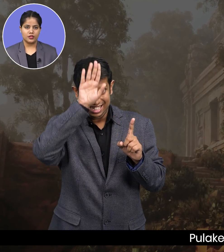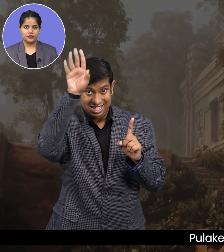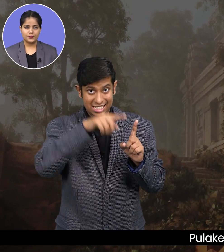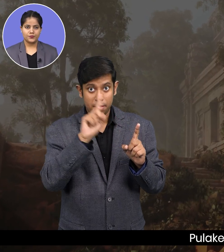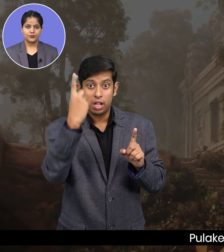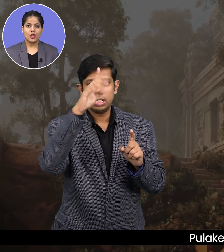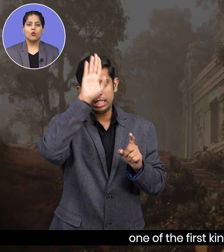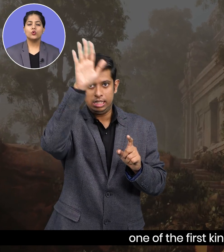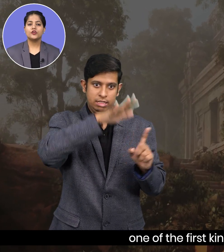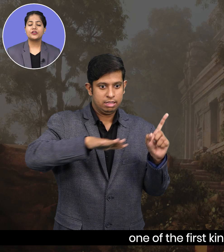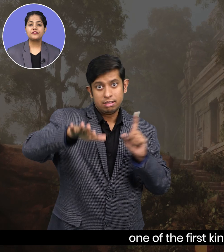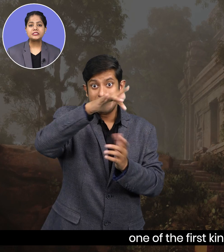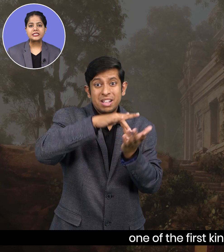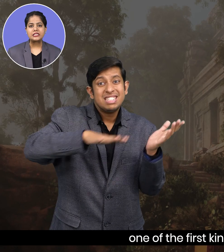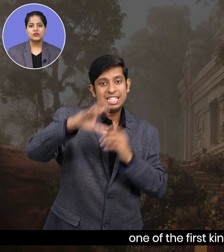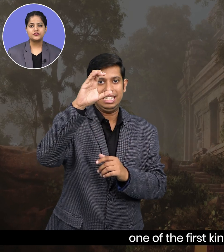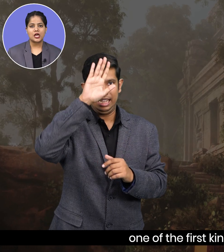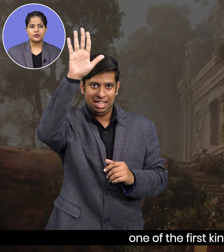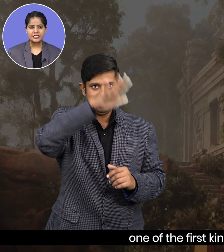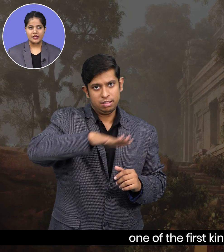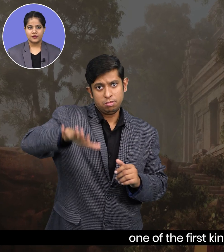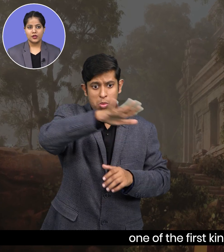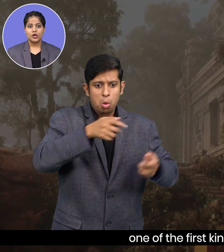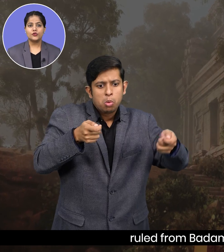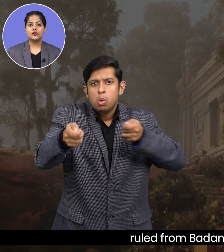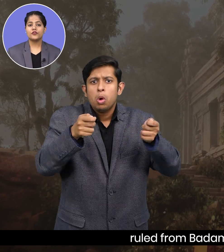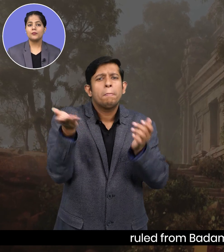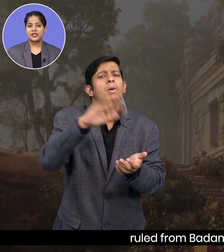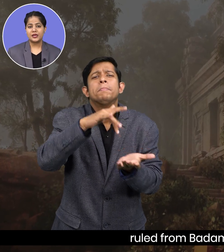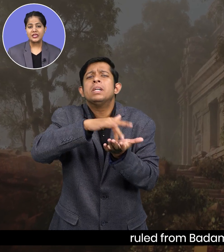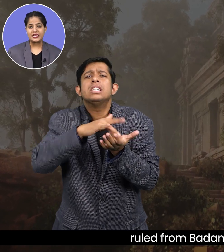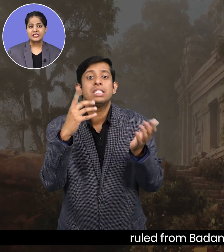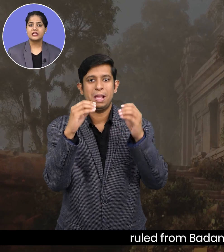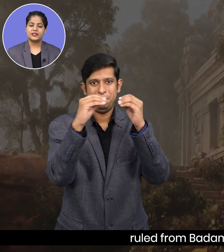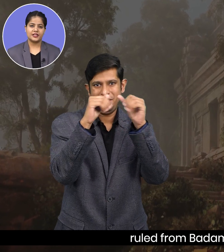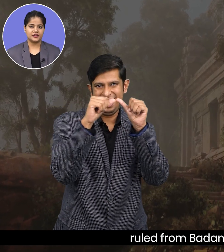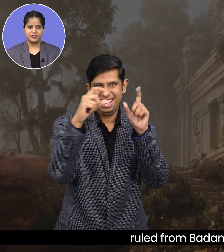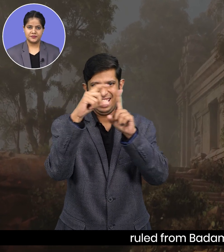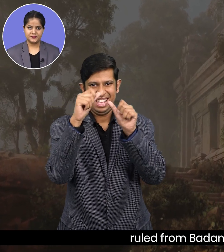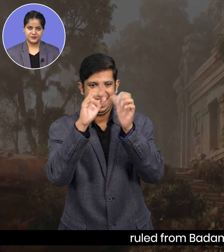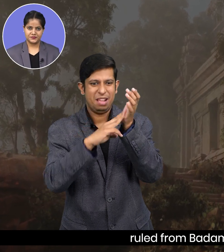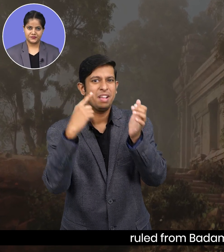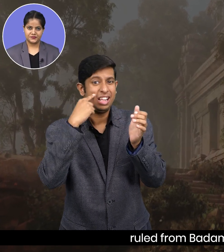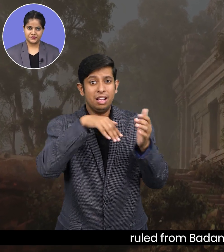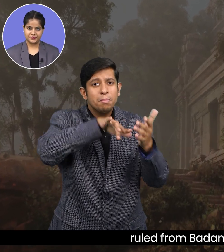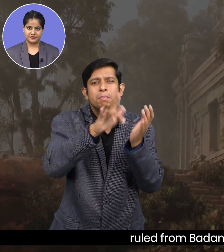Pulakesi I, one of the first kings of Chalukya, ruled from Badami in Karnataka.